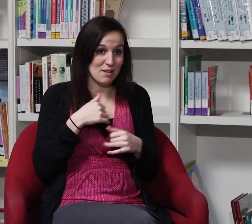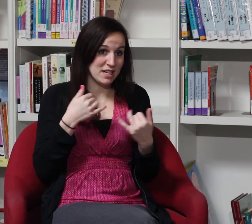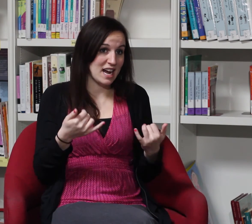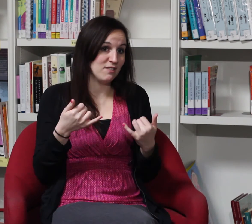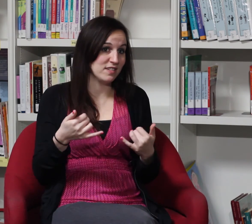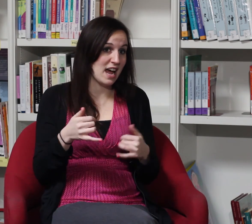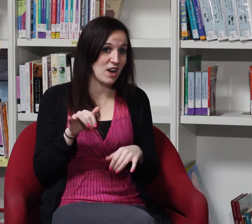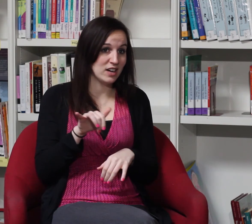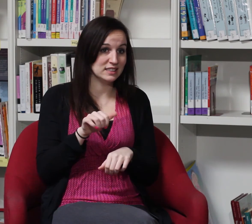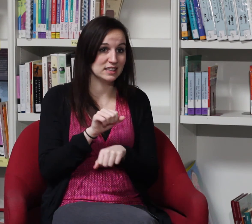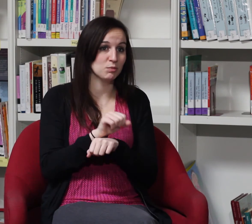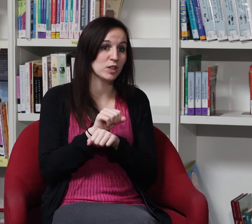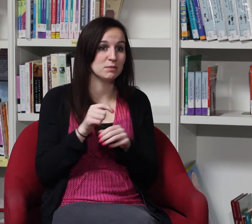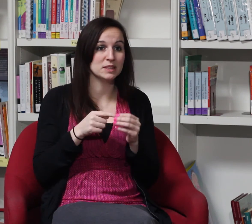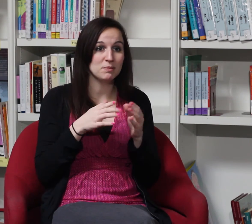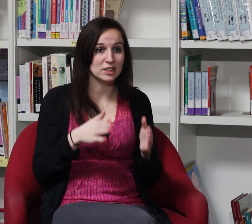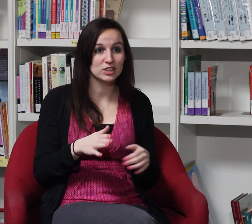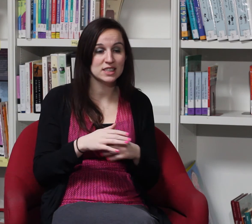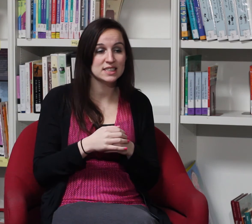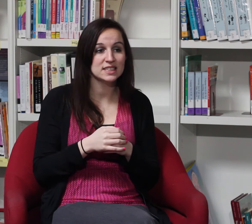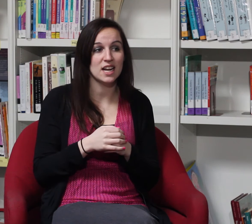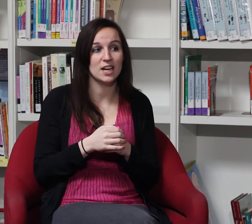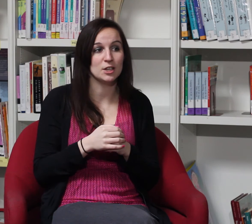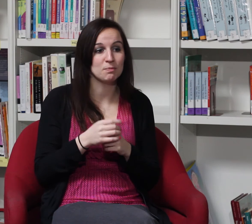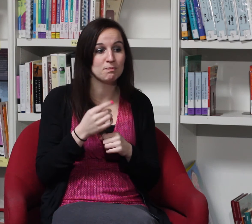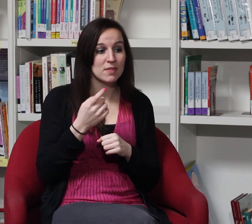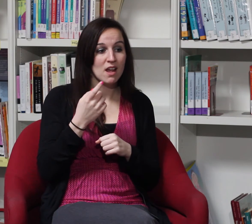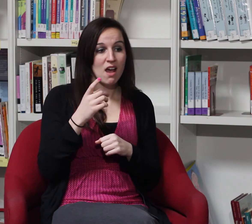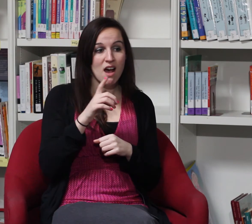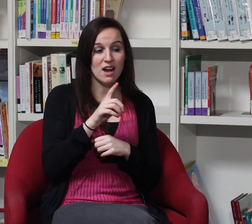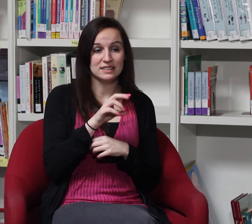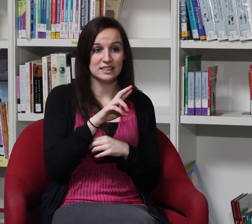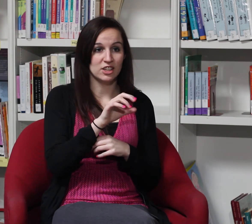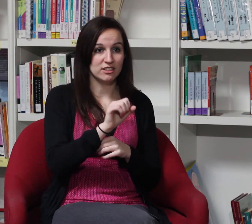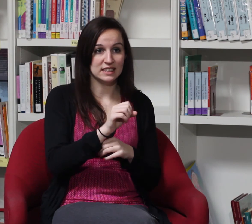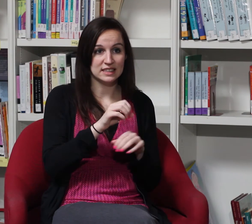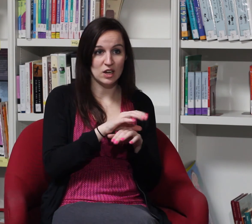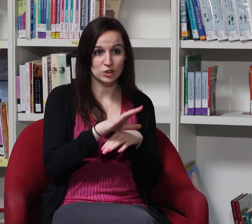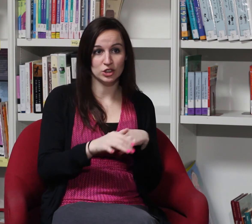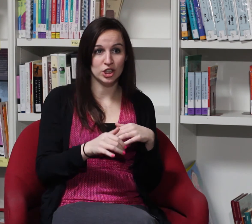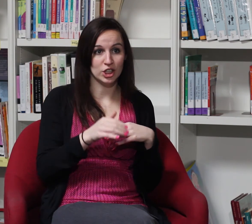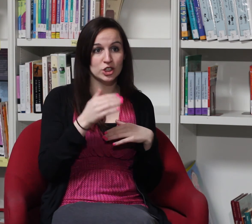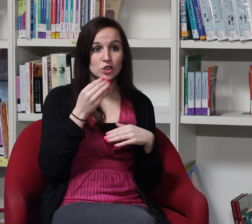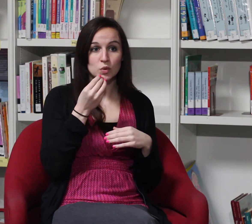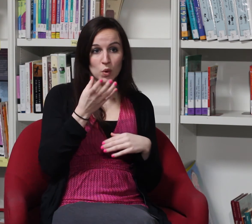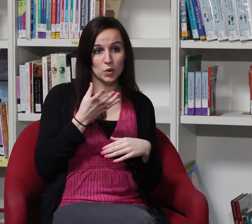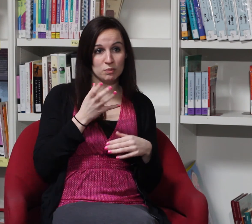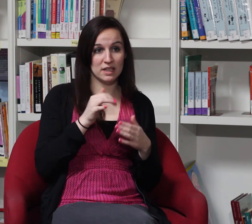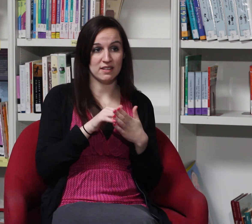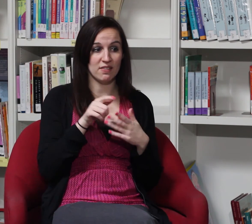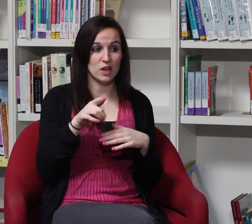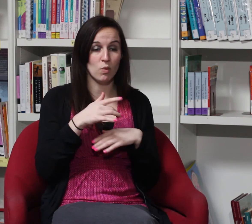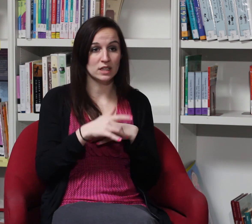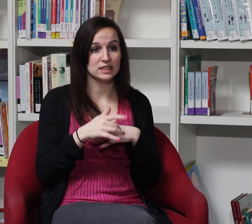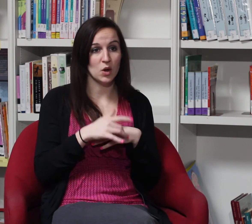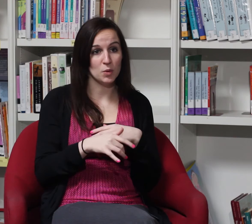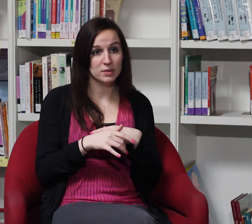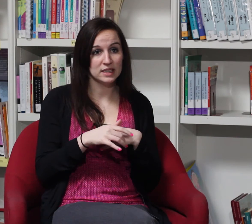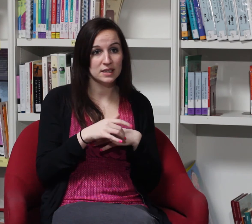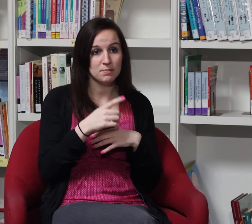that I have now as an employment specialist, a DRS counselor told me that there was an opening